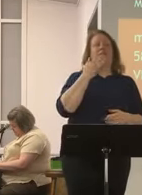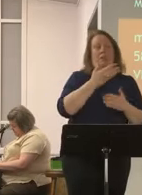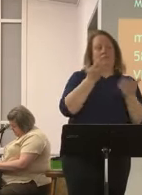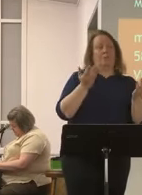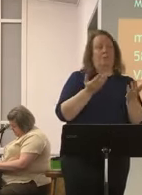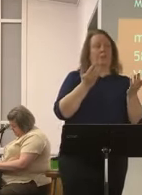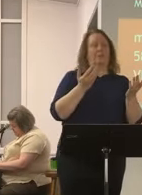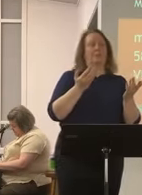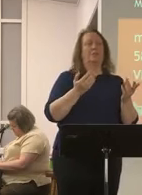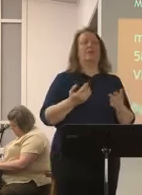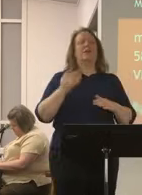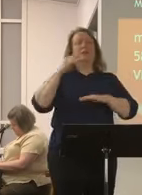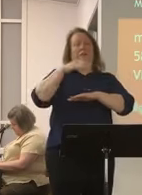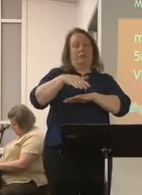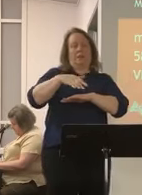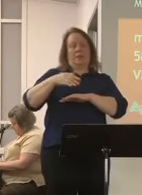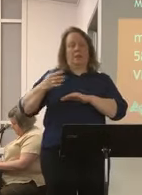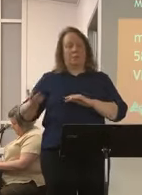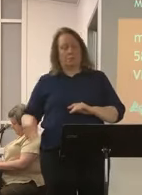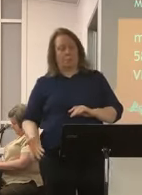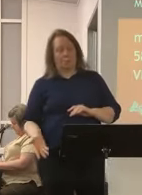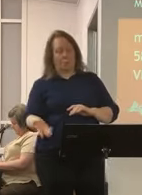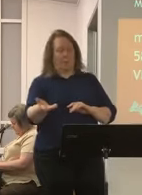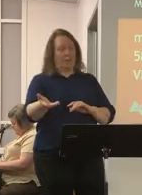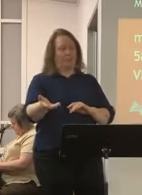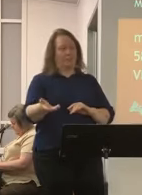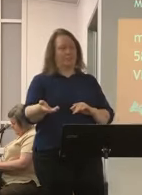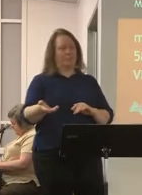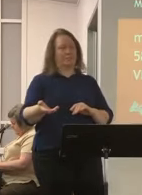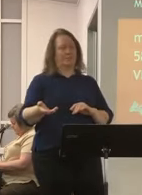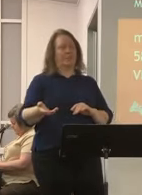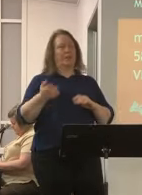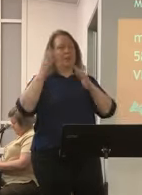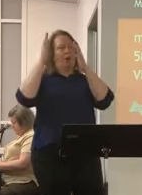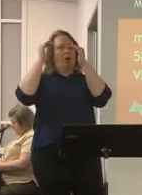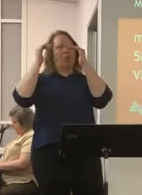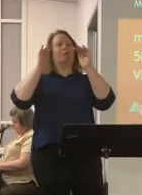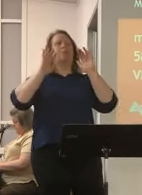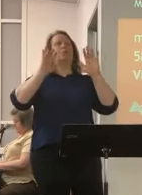being here today. Tonight is a bowling night for those of you on our bowling league, and we hope